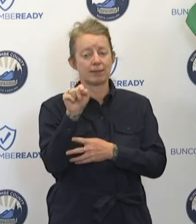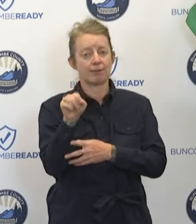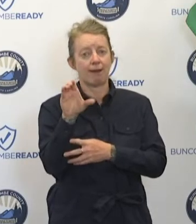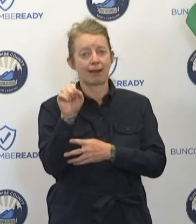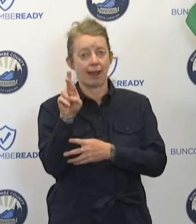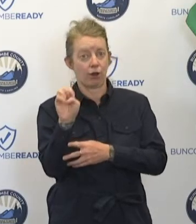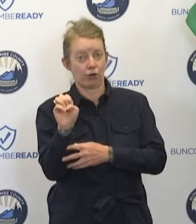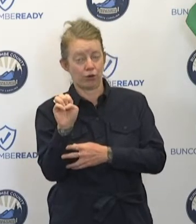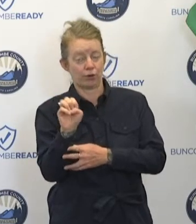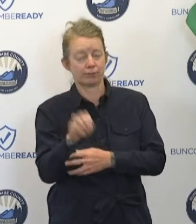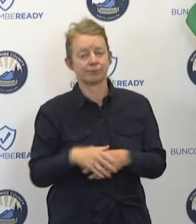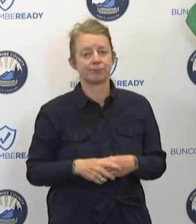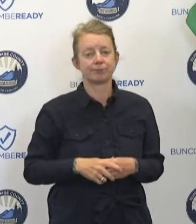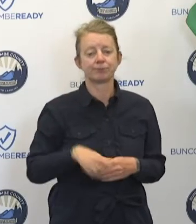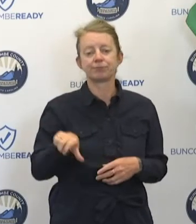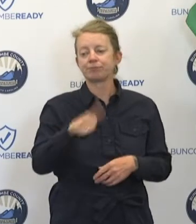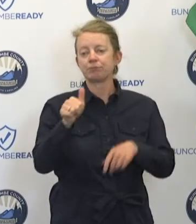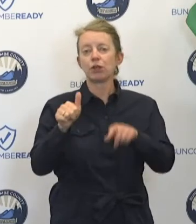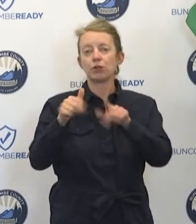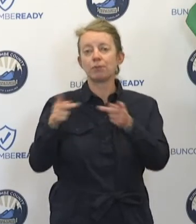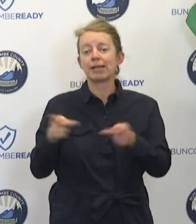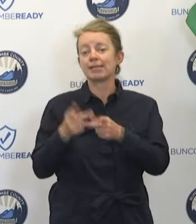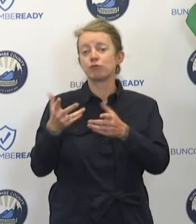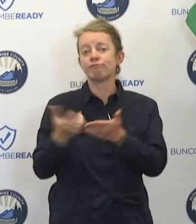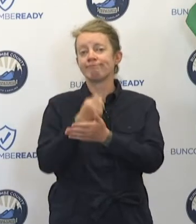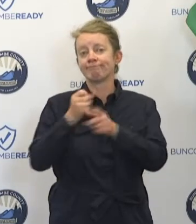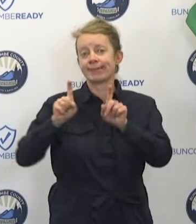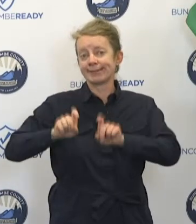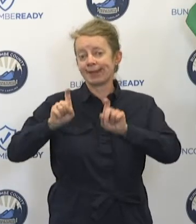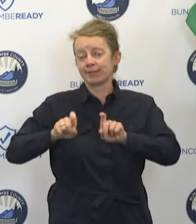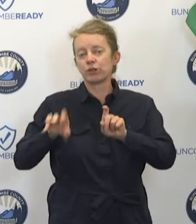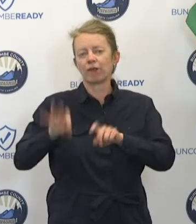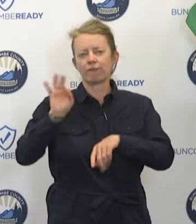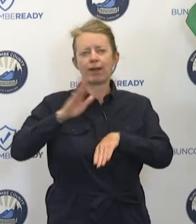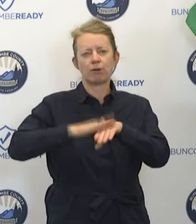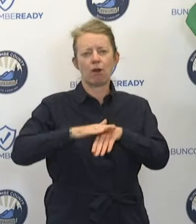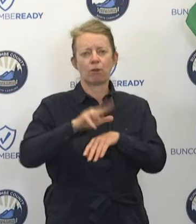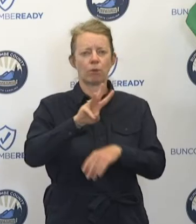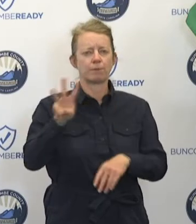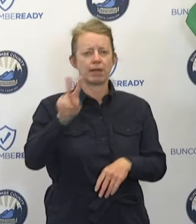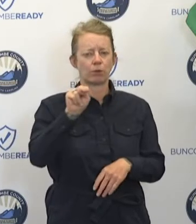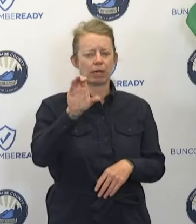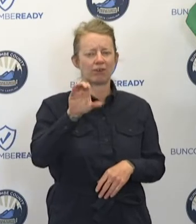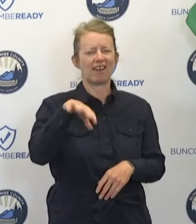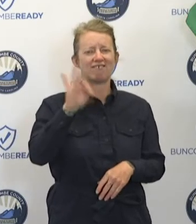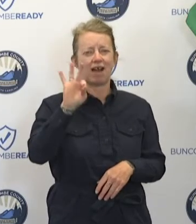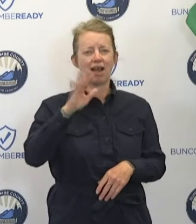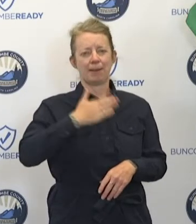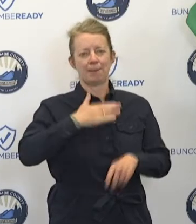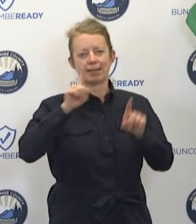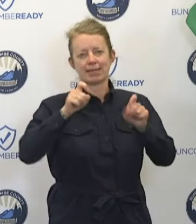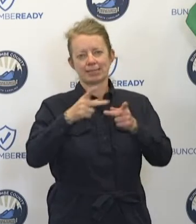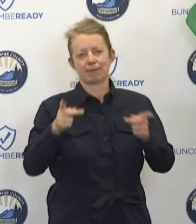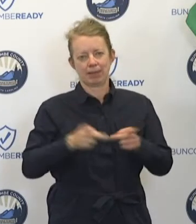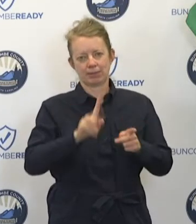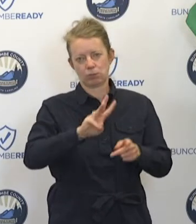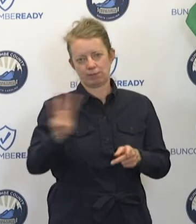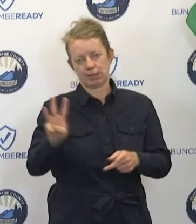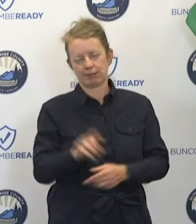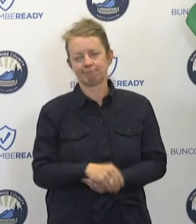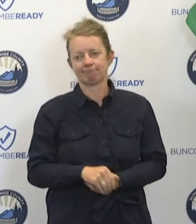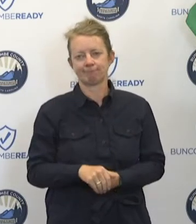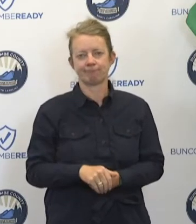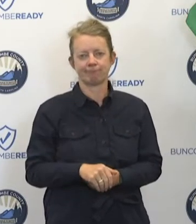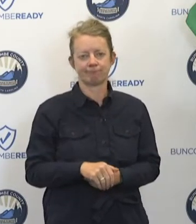www.starmed.care. Other testing locations can be found on the North Carolina Find My Testing Place website.